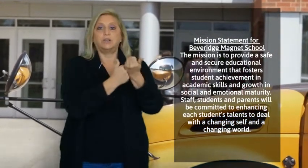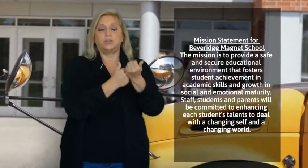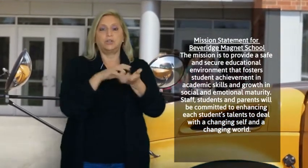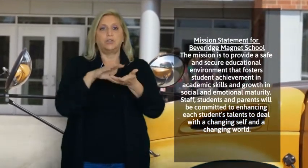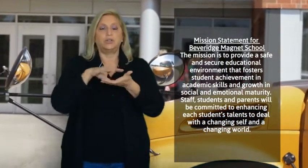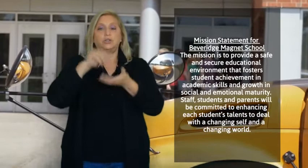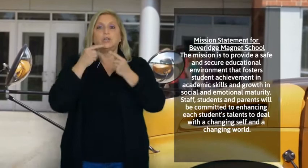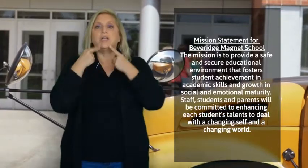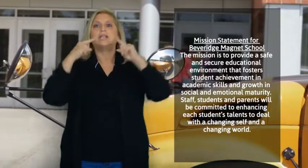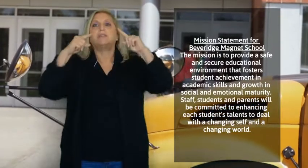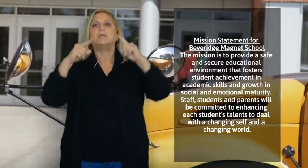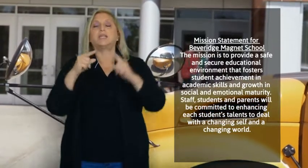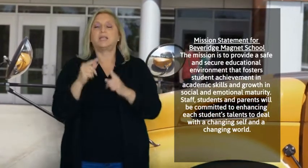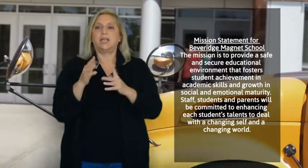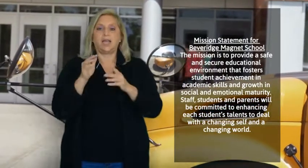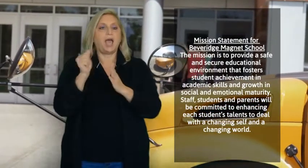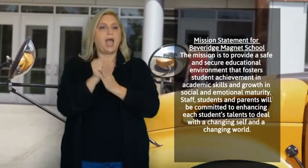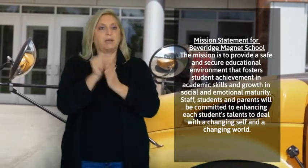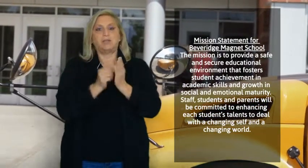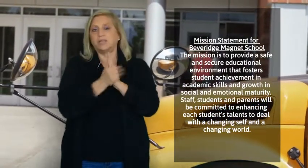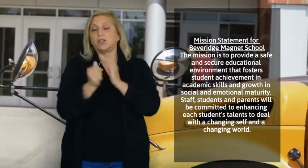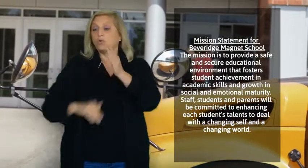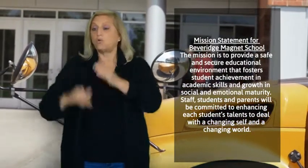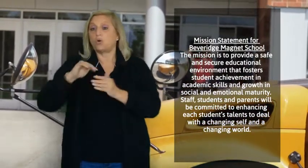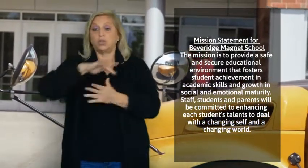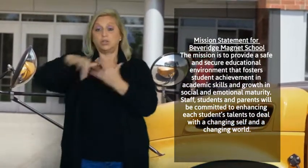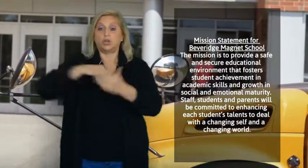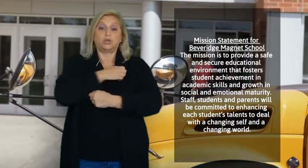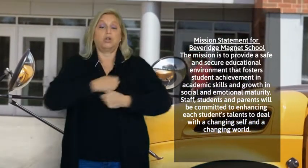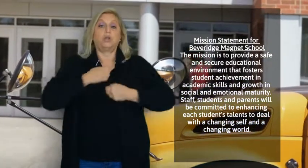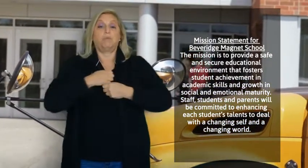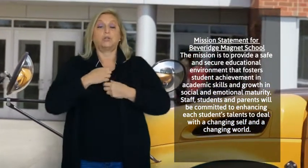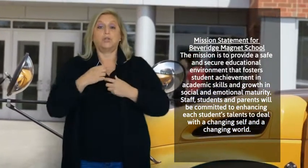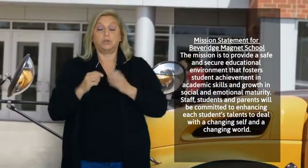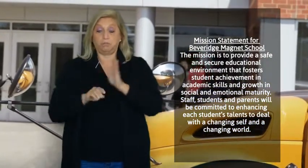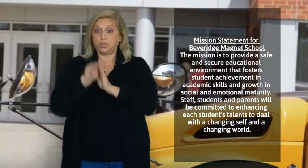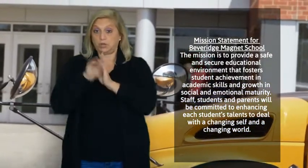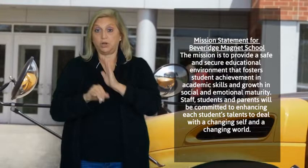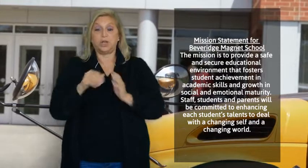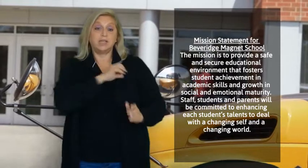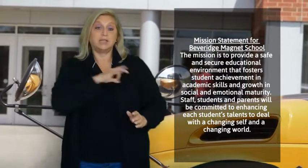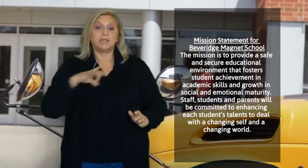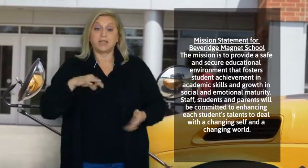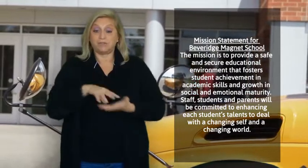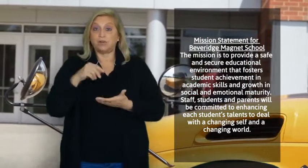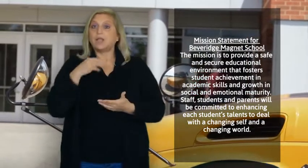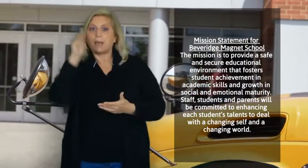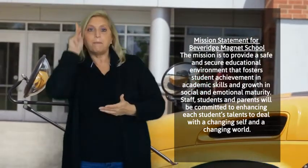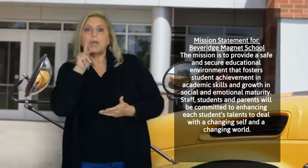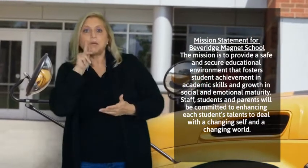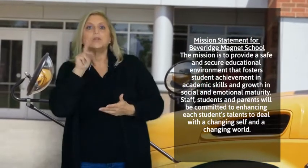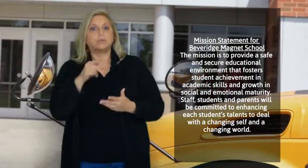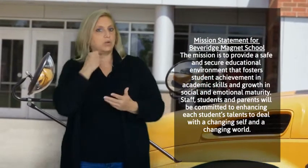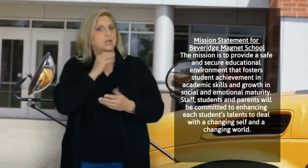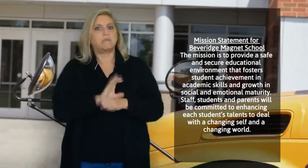fosters student achievement in academic skills and growth in social and emotional maturity. Staff, students,